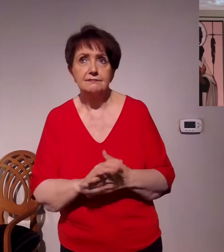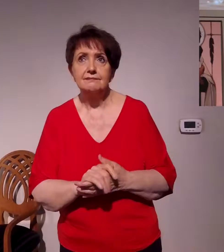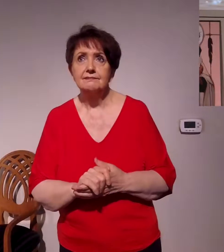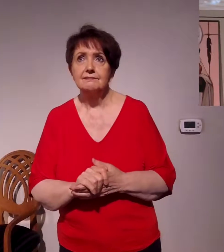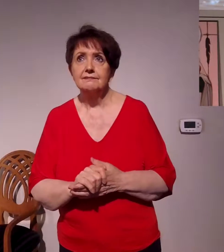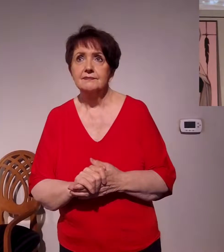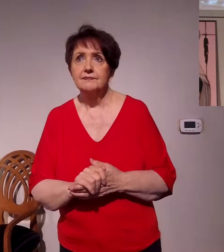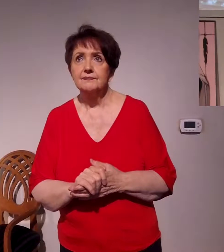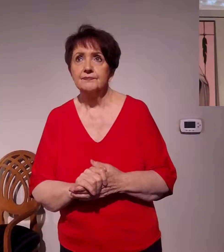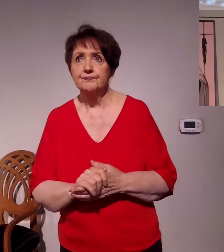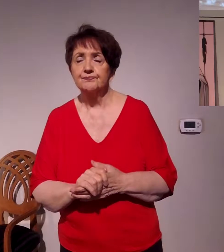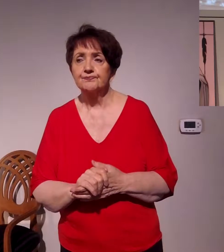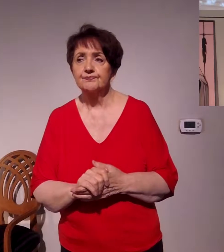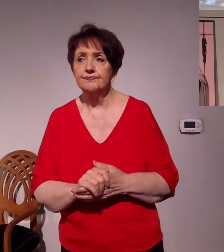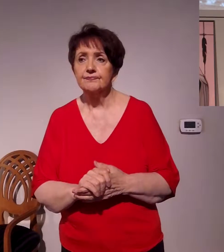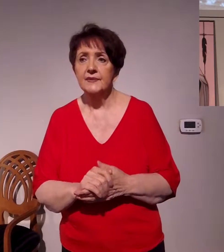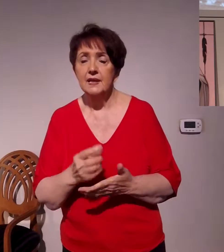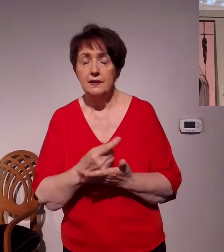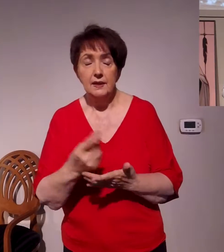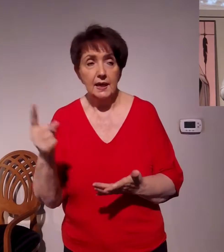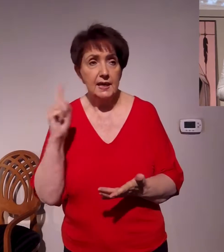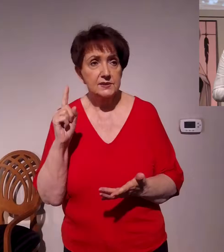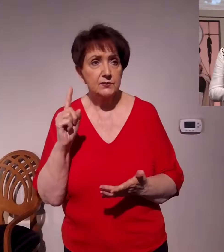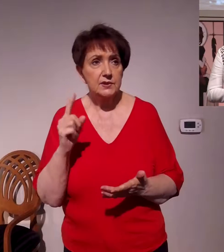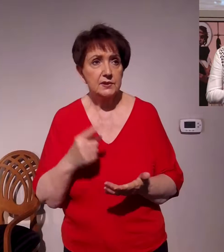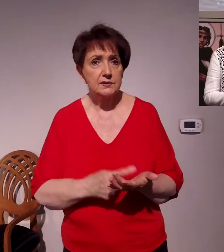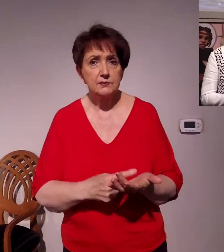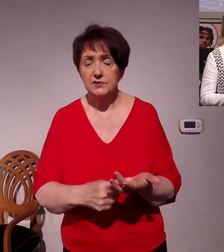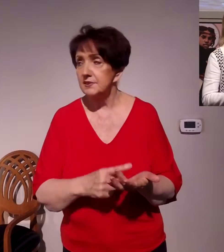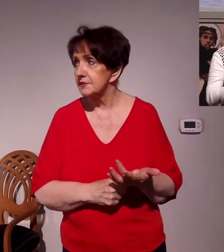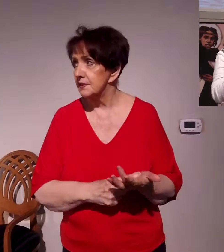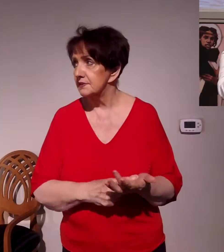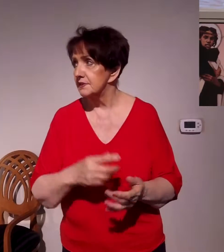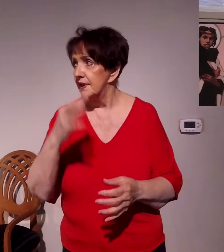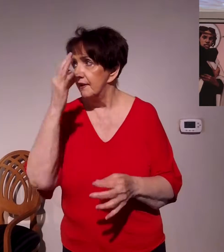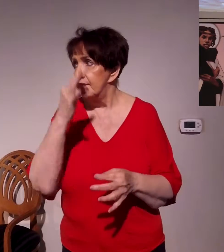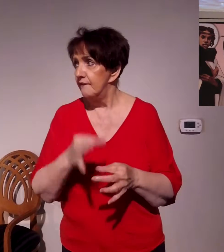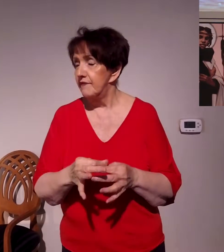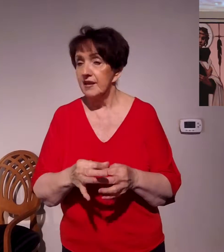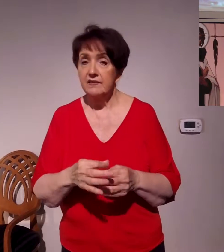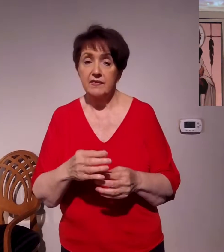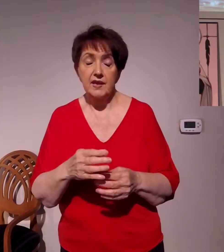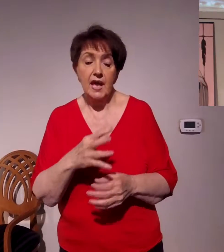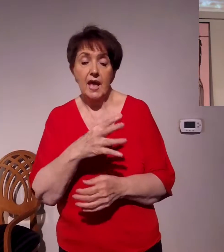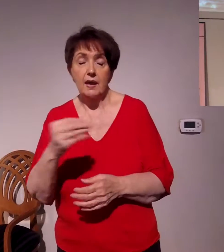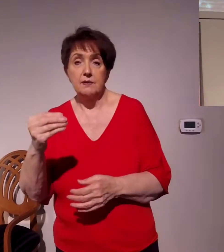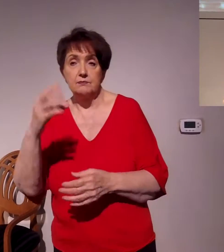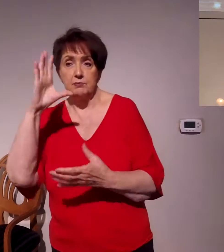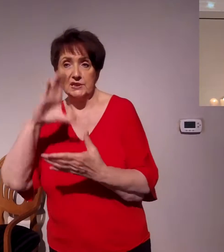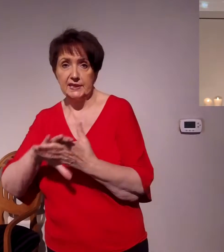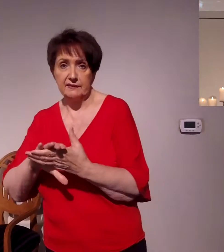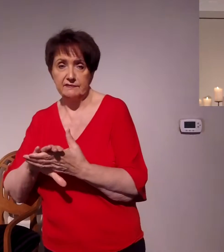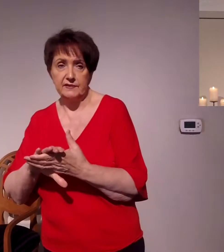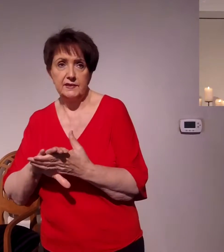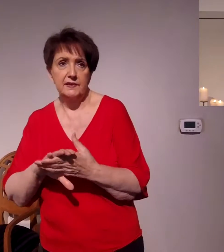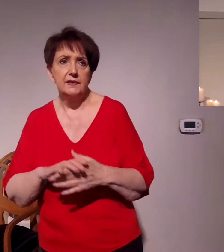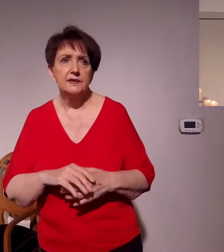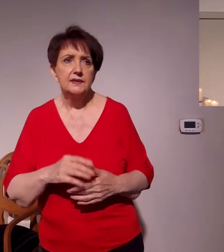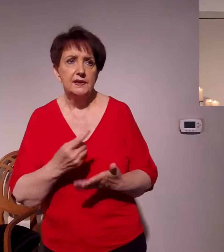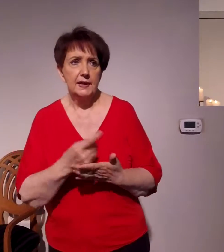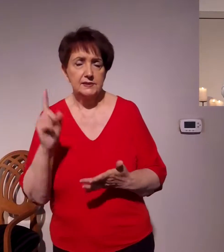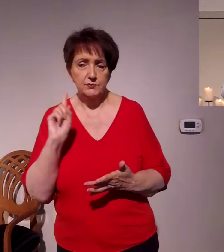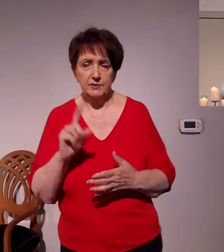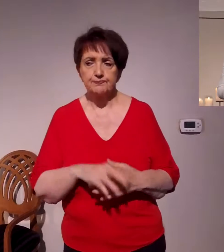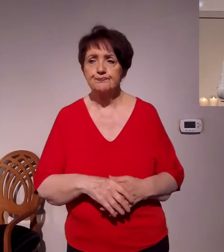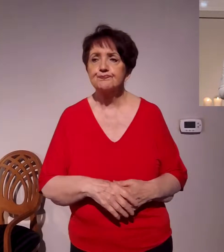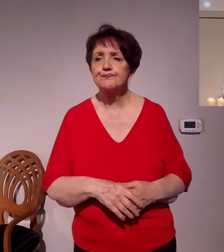week, I talked about, what did I talk about? Oh, faith and belief. Yes, faith and belief last week.